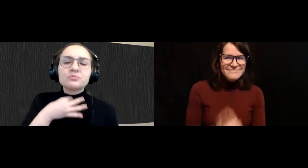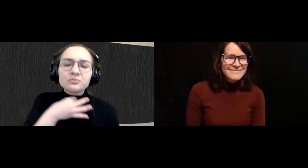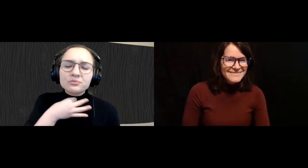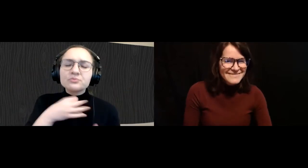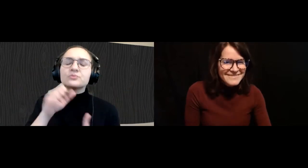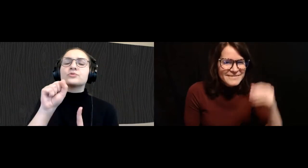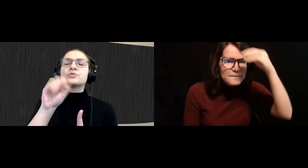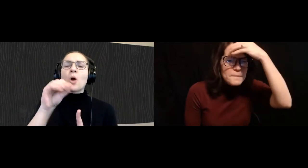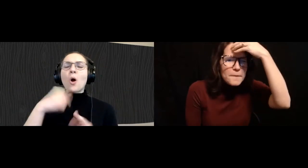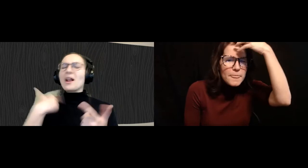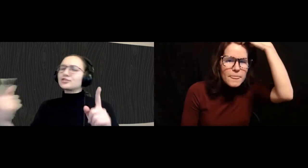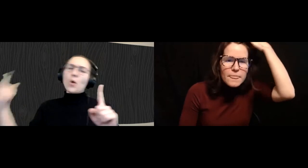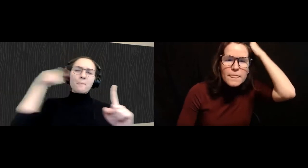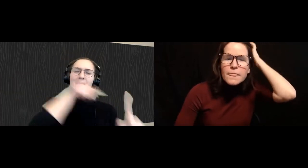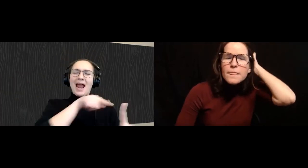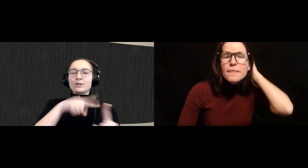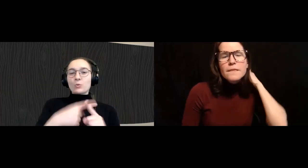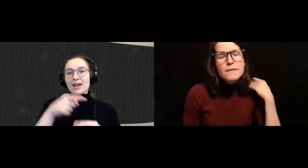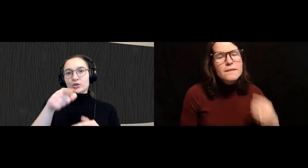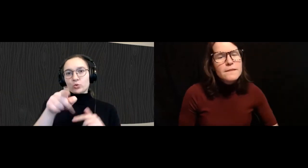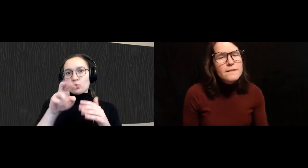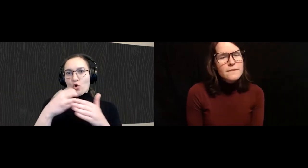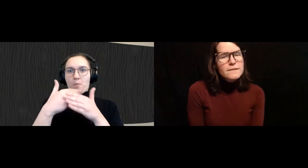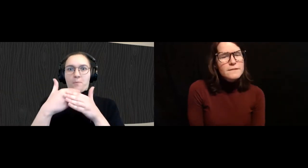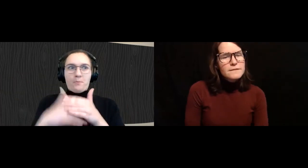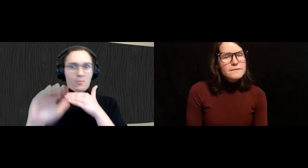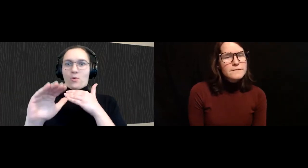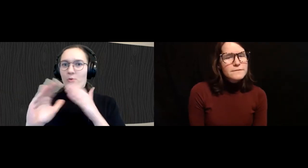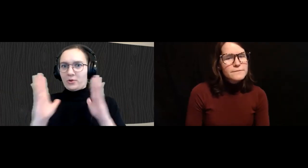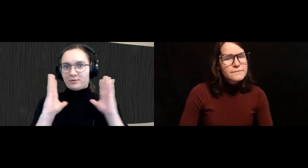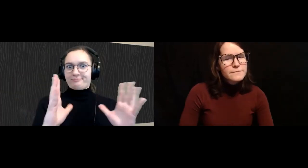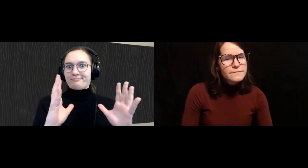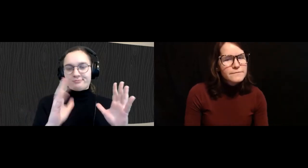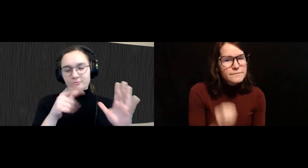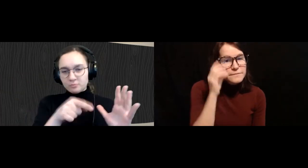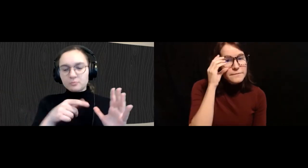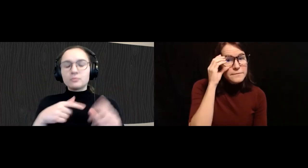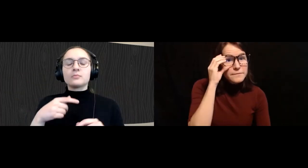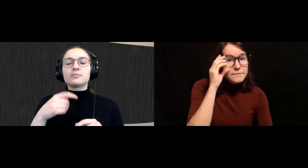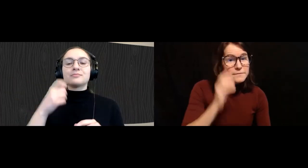background. So I'm wondering, let's go back to when you were born.